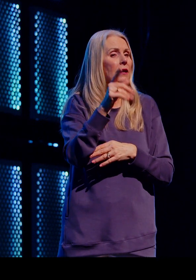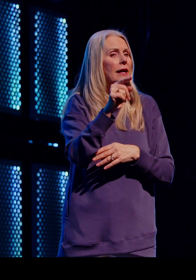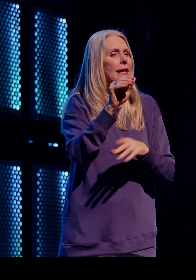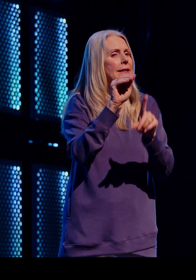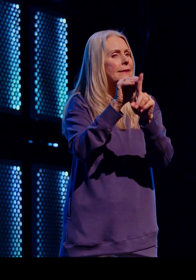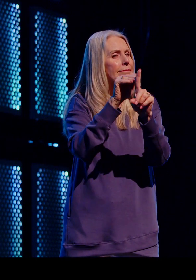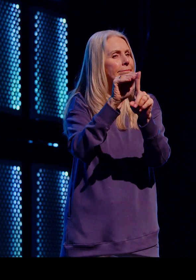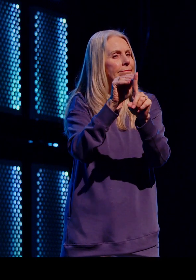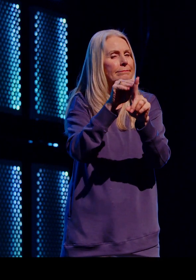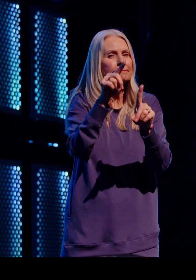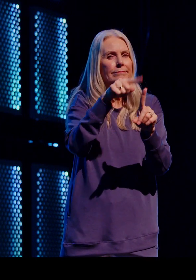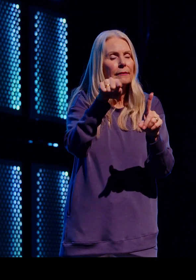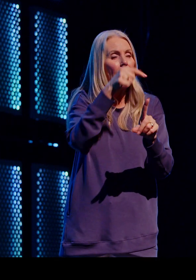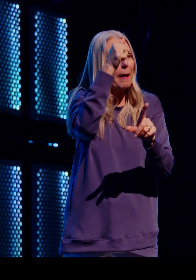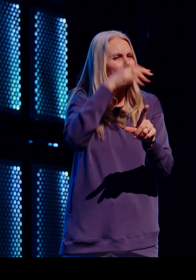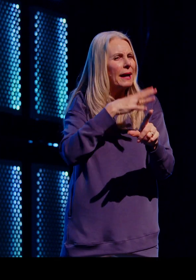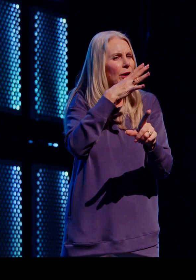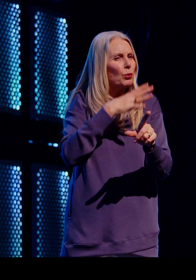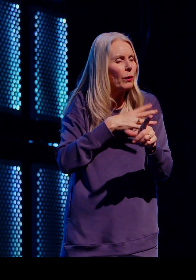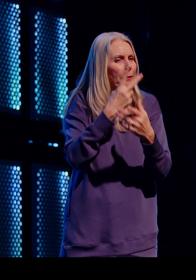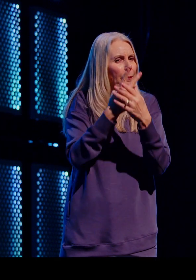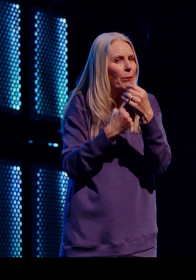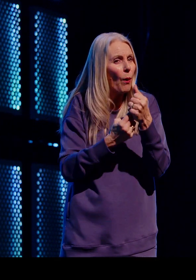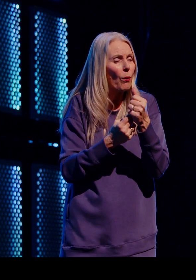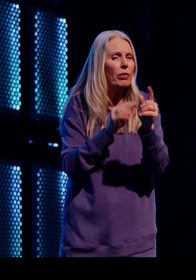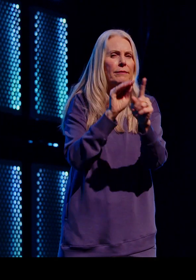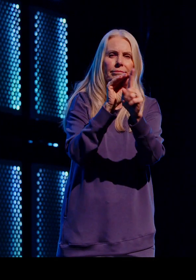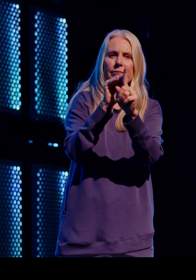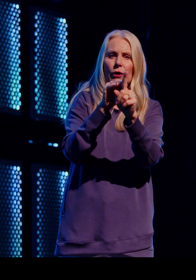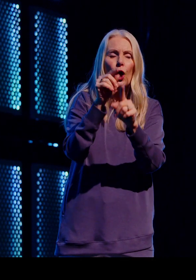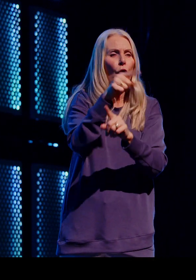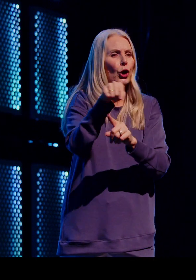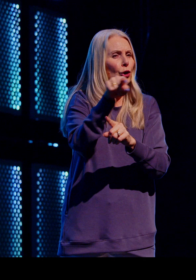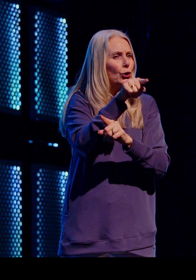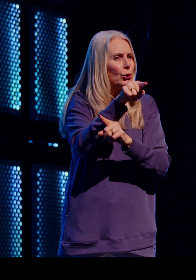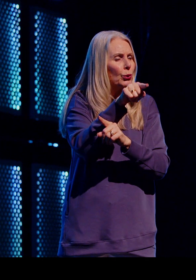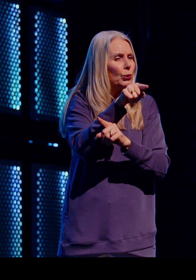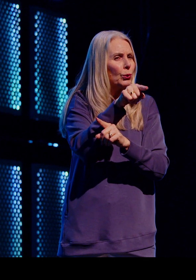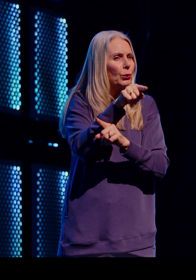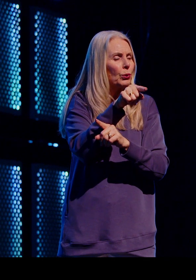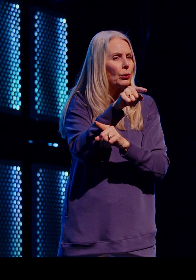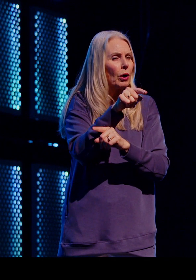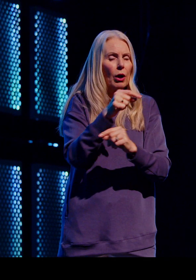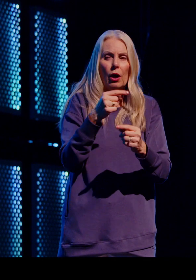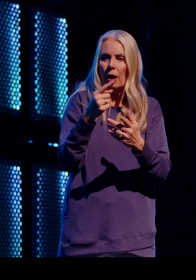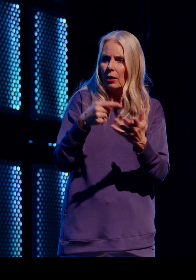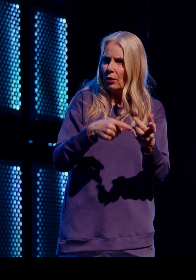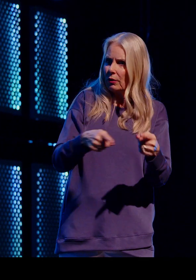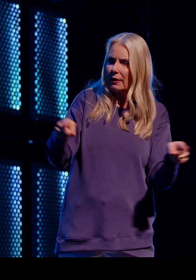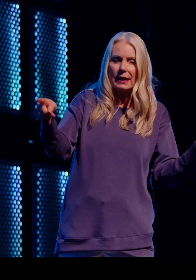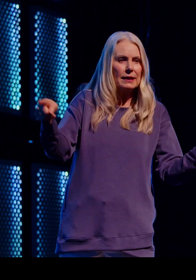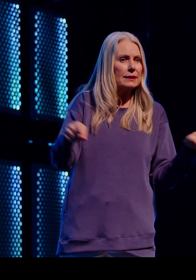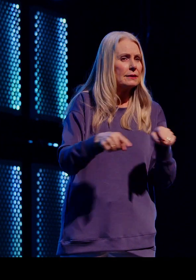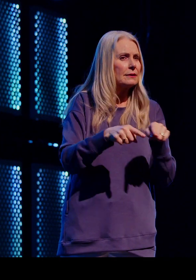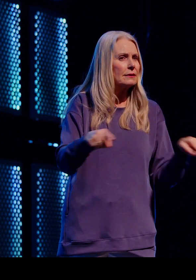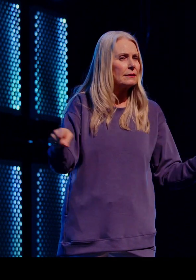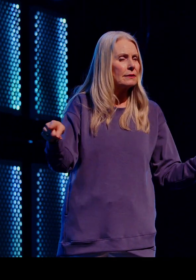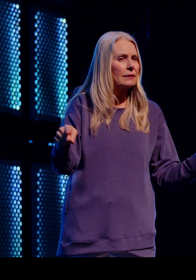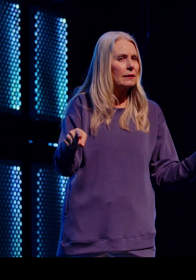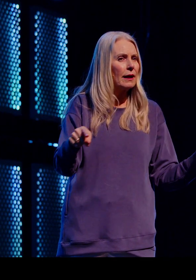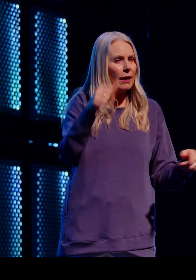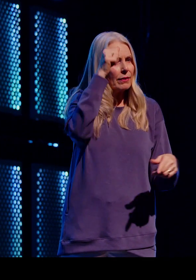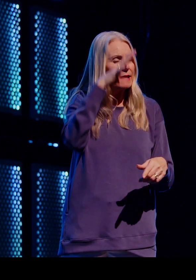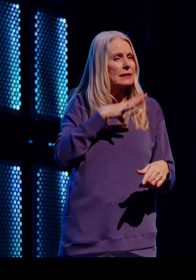here, men and women, that you want what these guys got on hands in